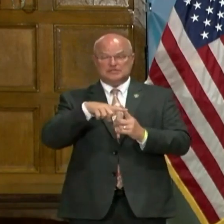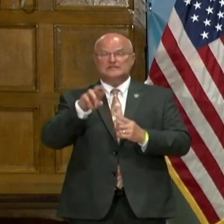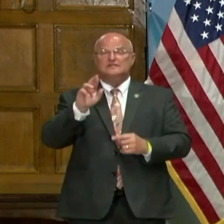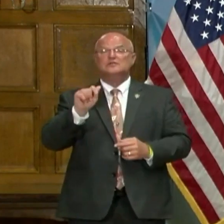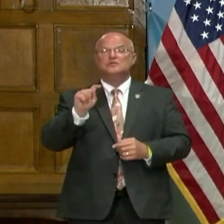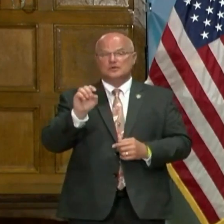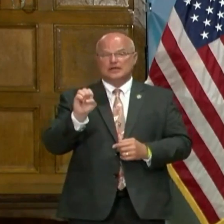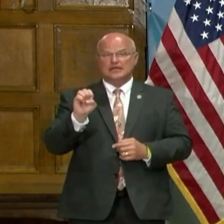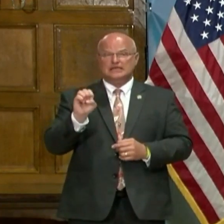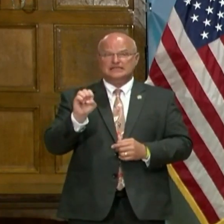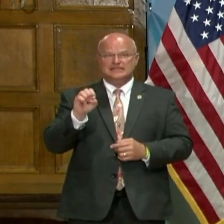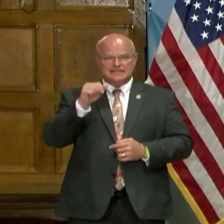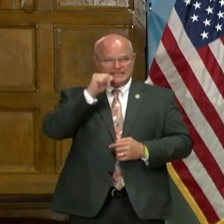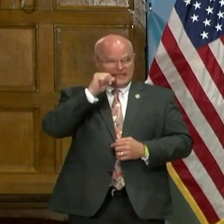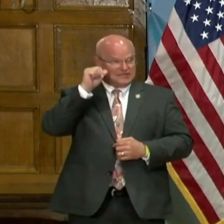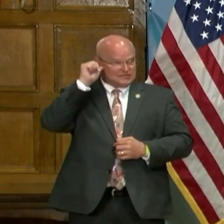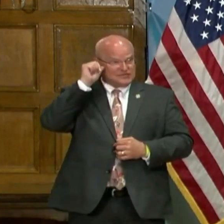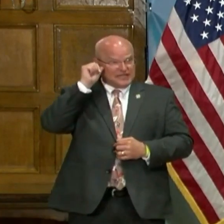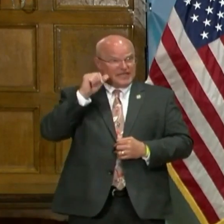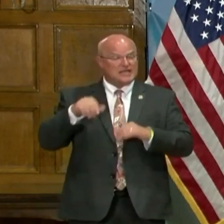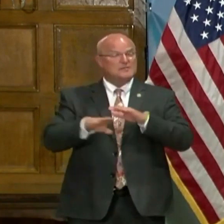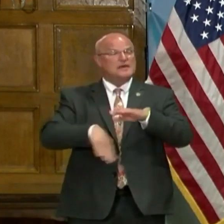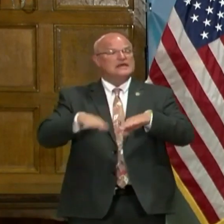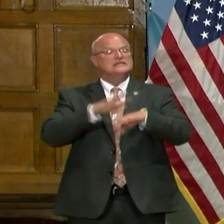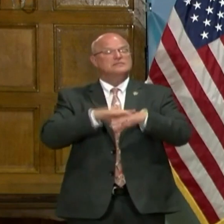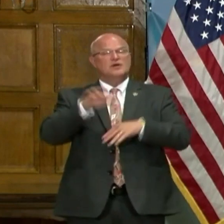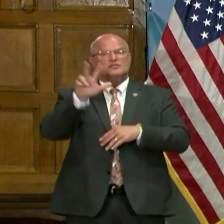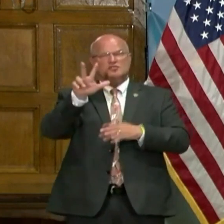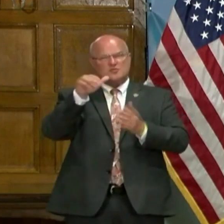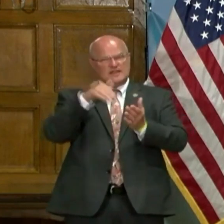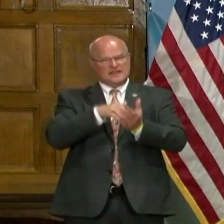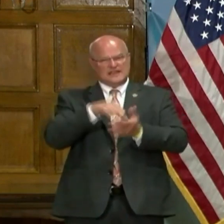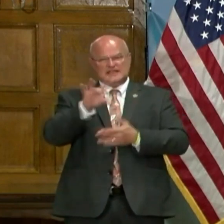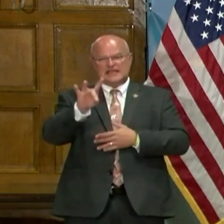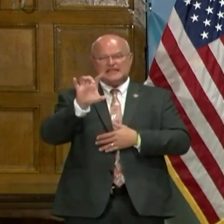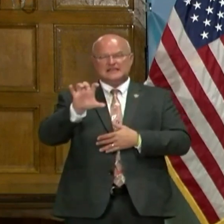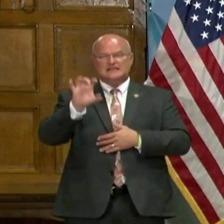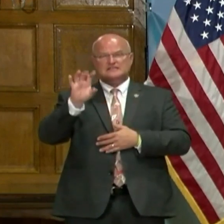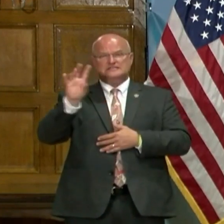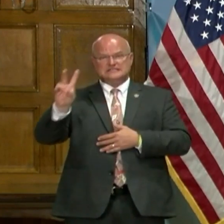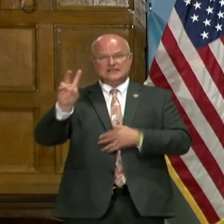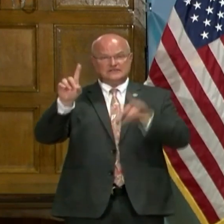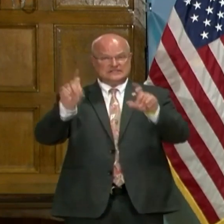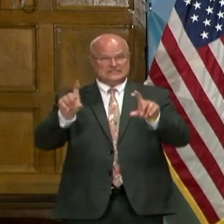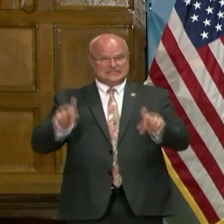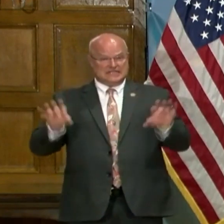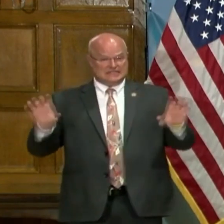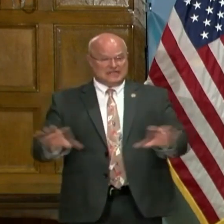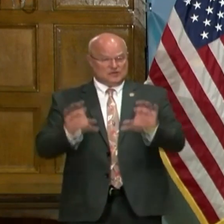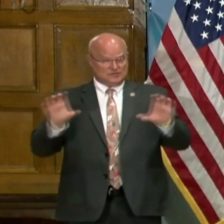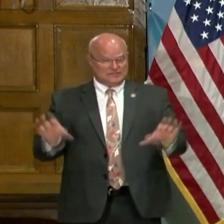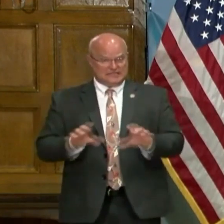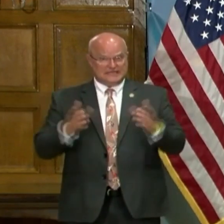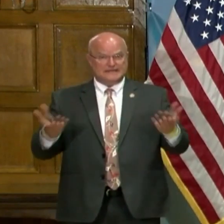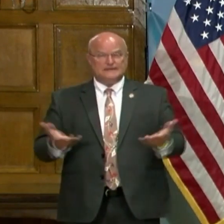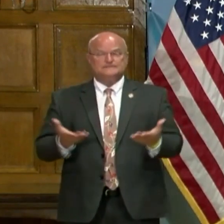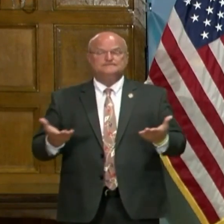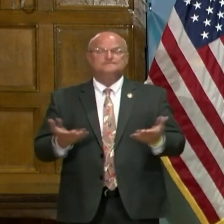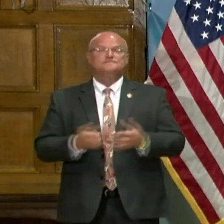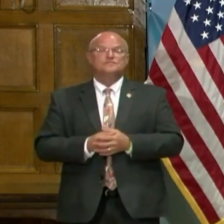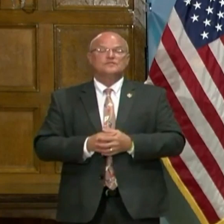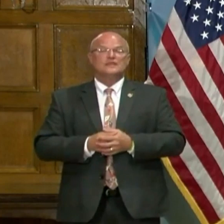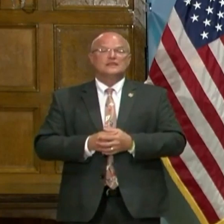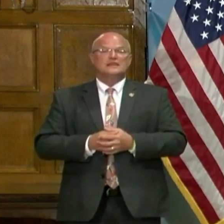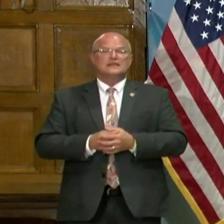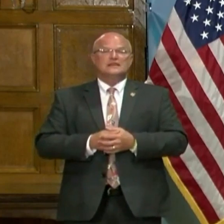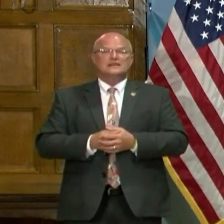positivity rate yesterday based upon the 3,807 tests that were conducted. And